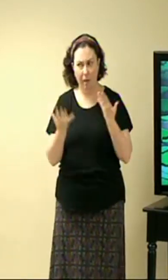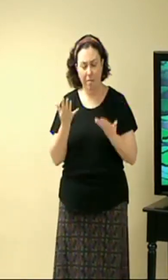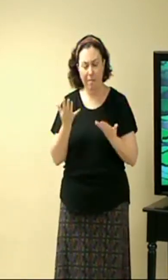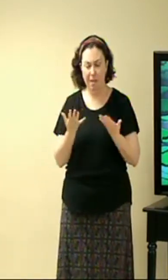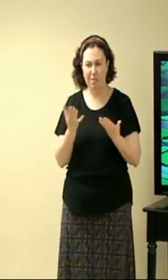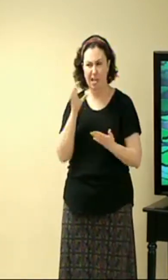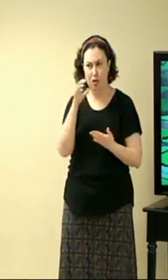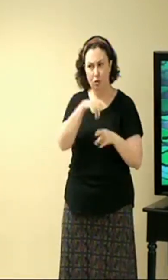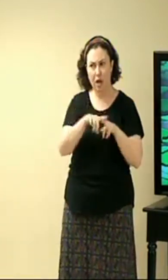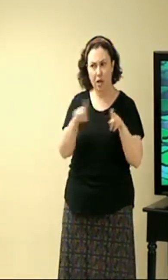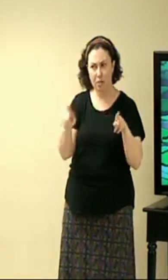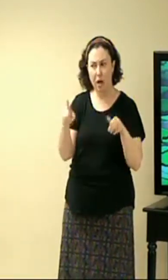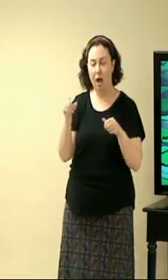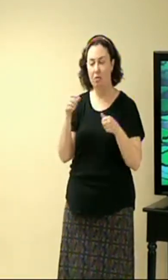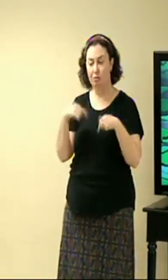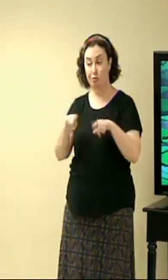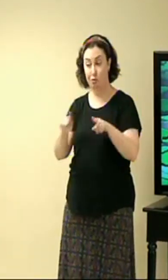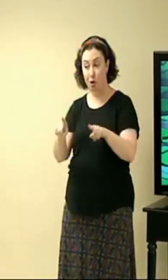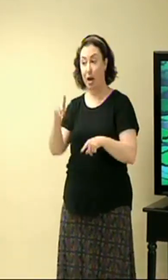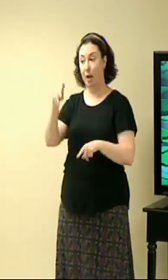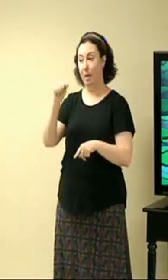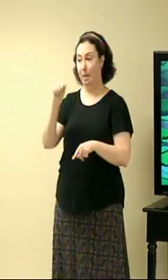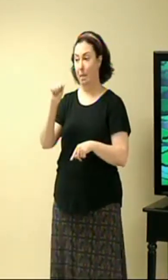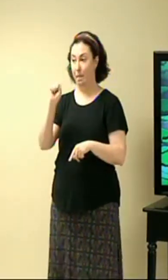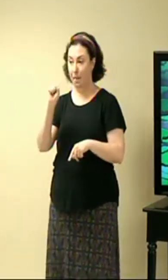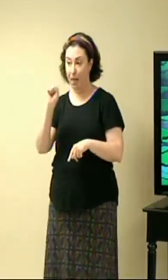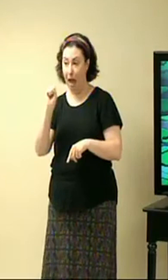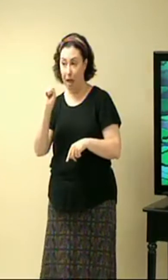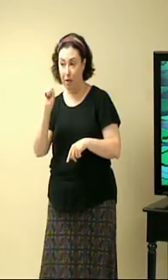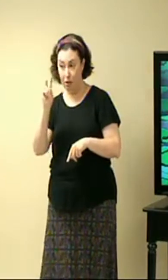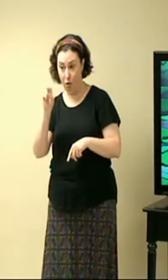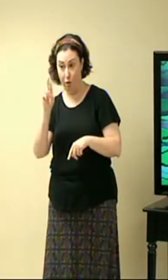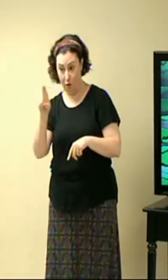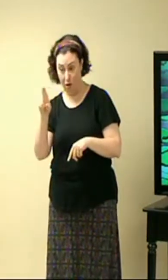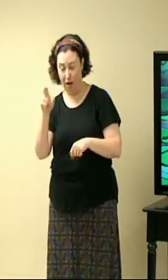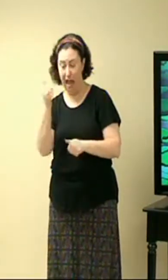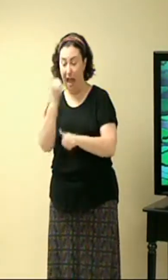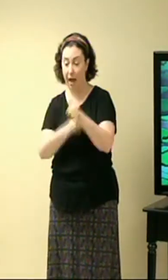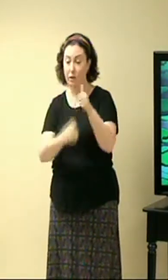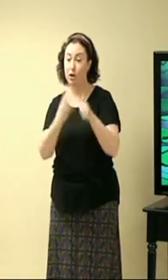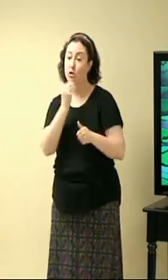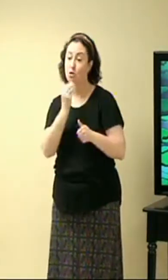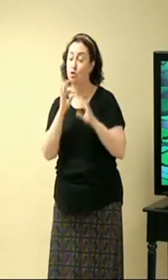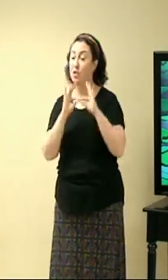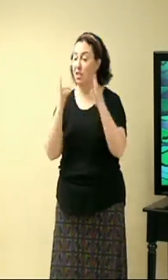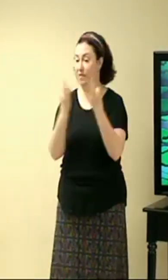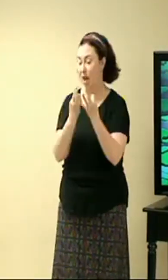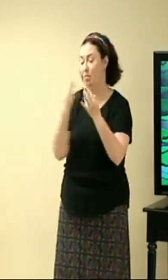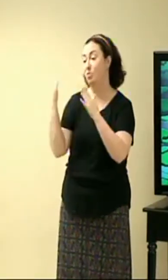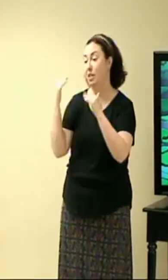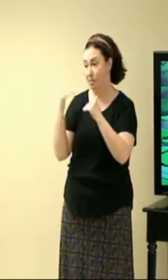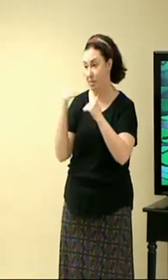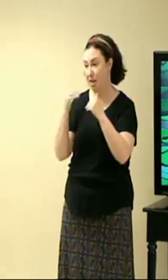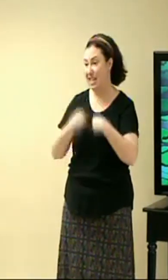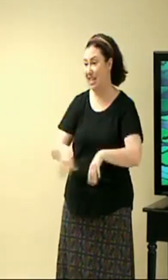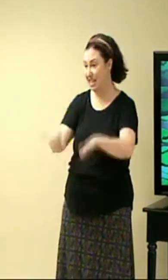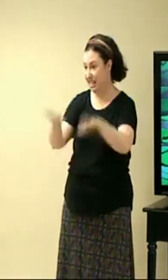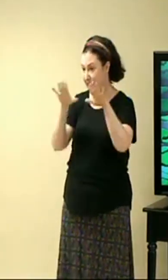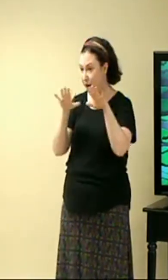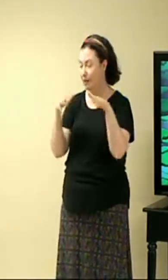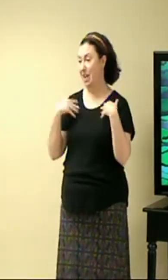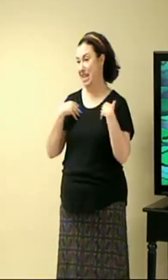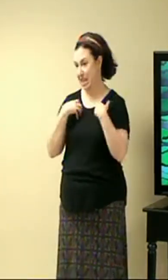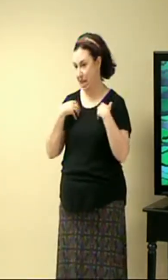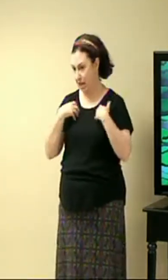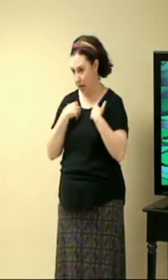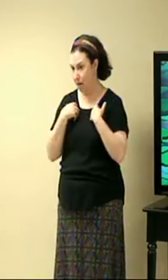things you would do is offer a sacrificial animal. If you were wealthy, you would offer a lamb. If you didn't have a lot of money, you would offer a dove. And so many